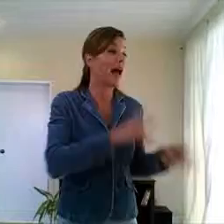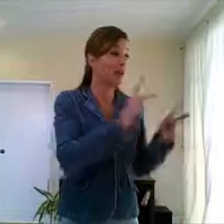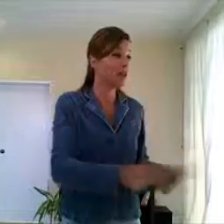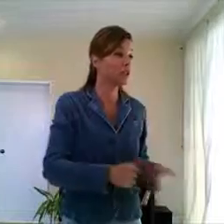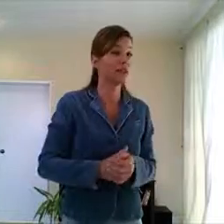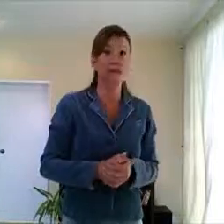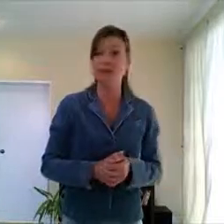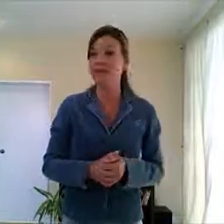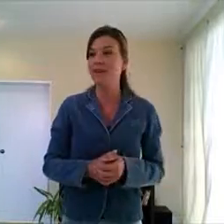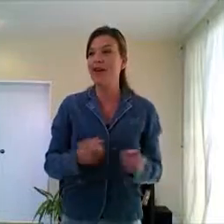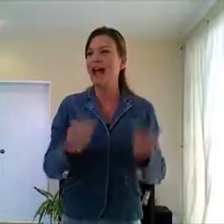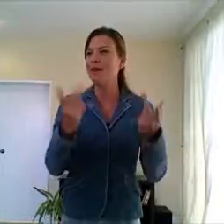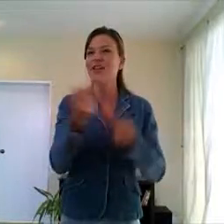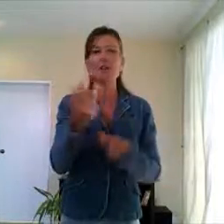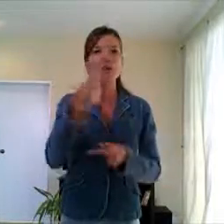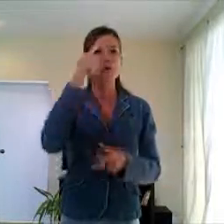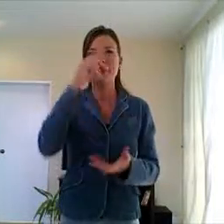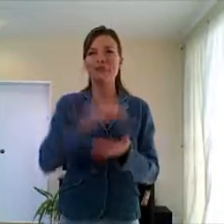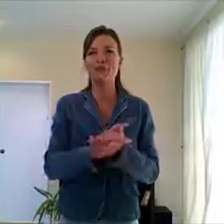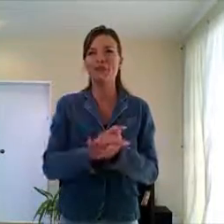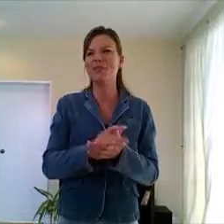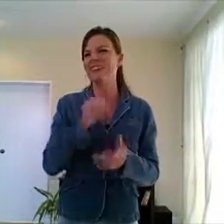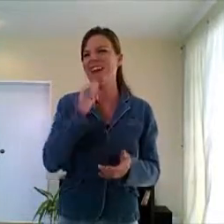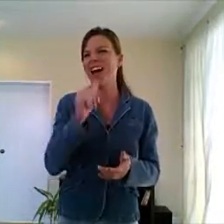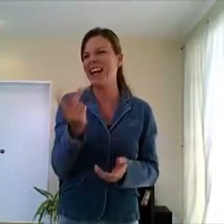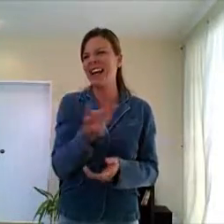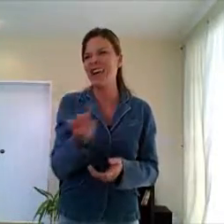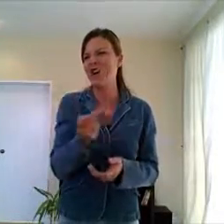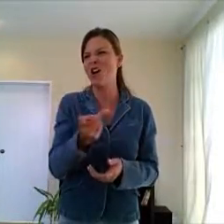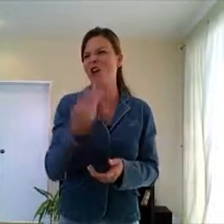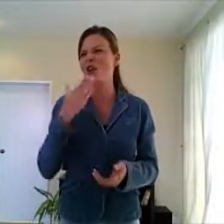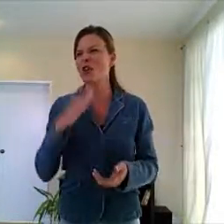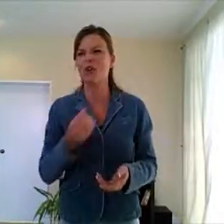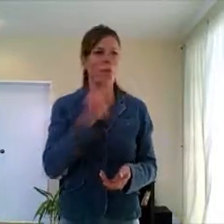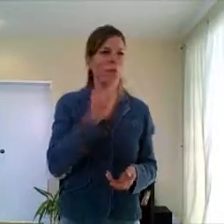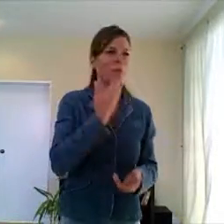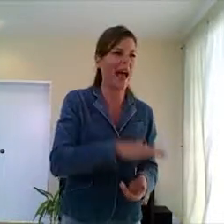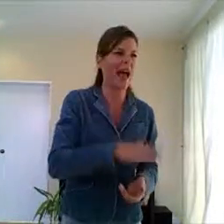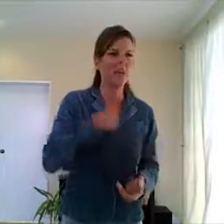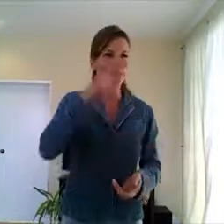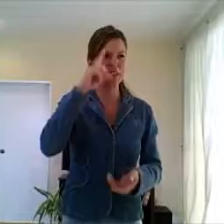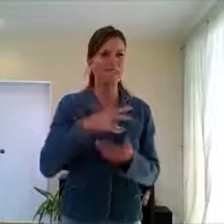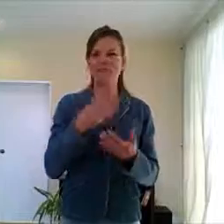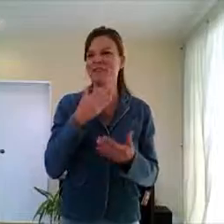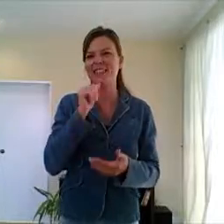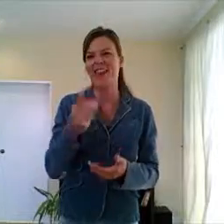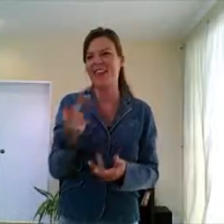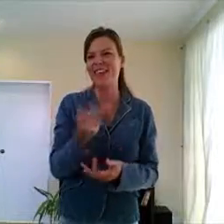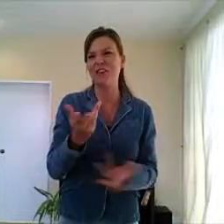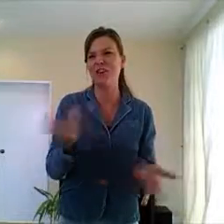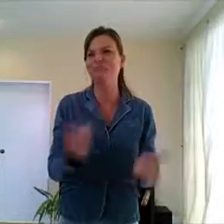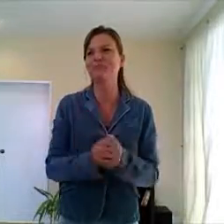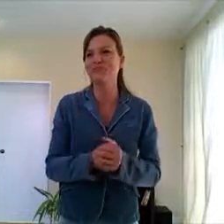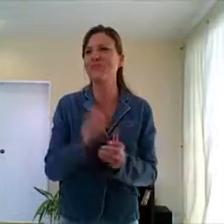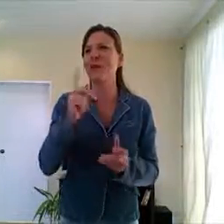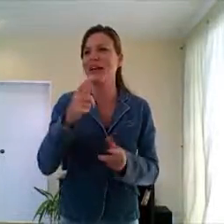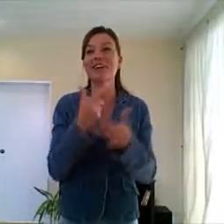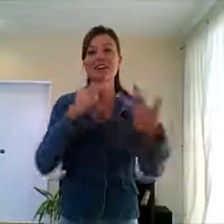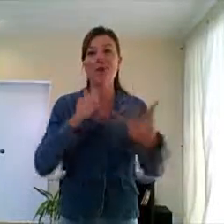was neither good nor bad? Okay. And so that would be the other option. Yeah. So now for my students out there, let me just ask,